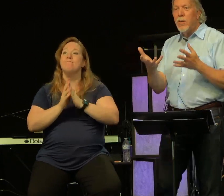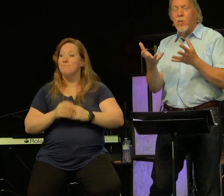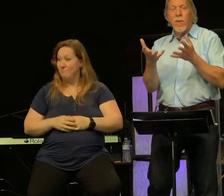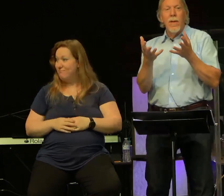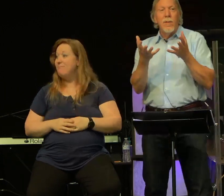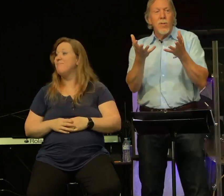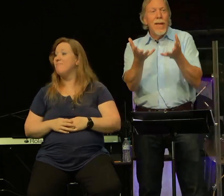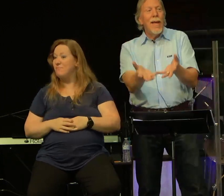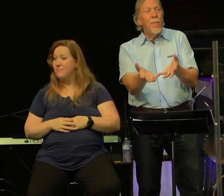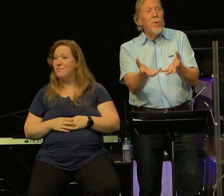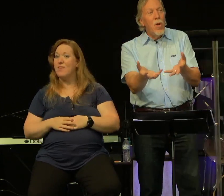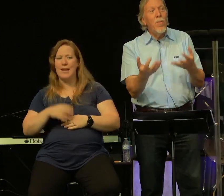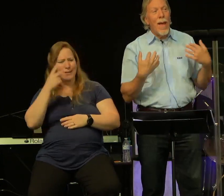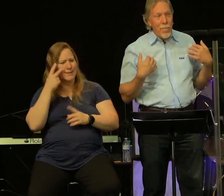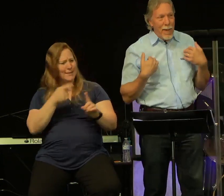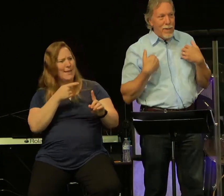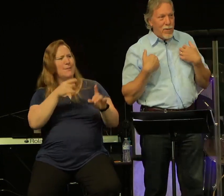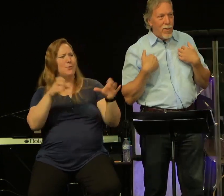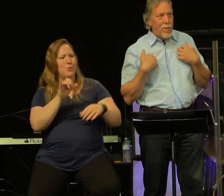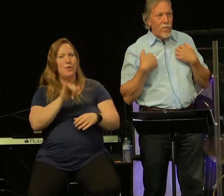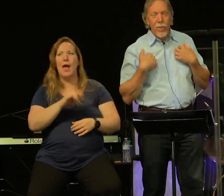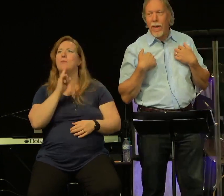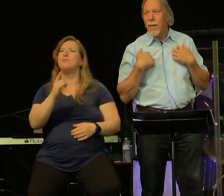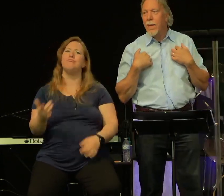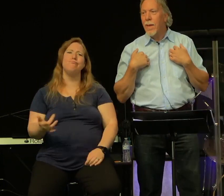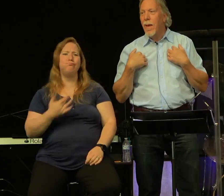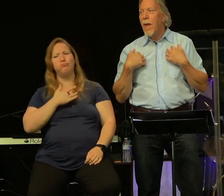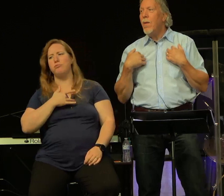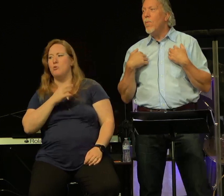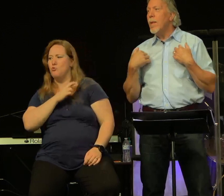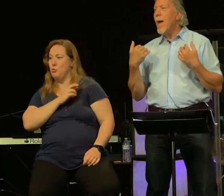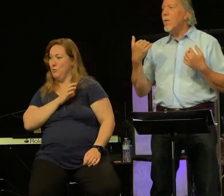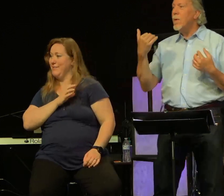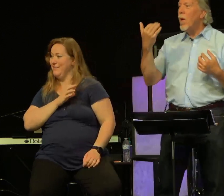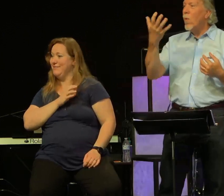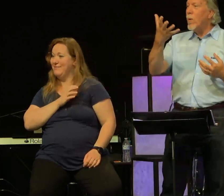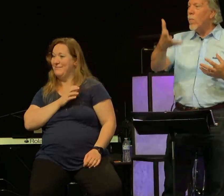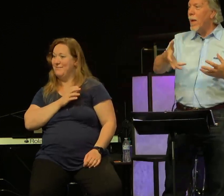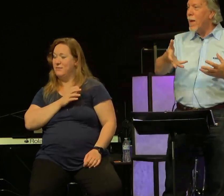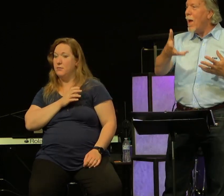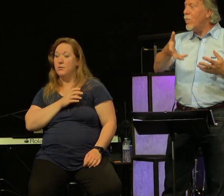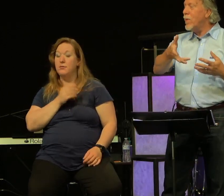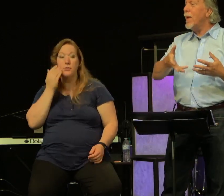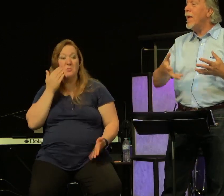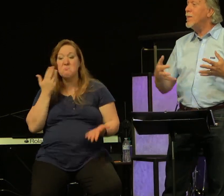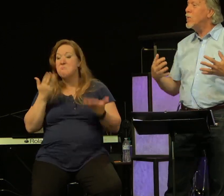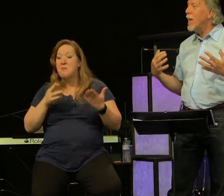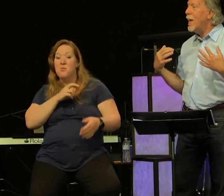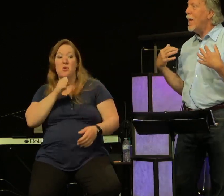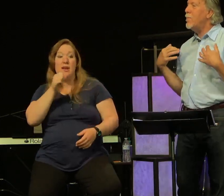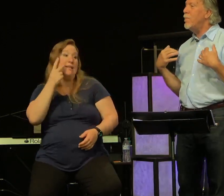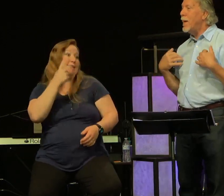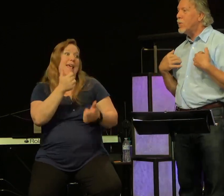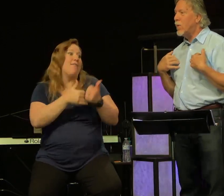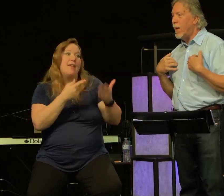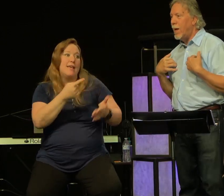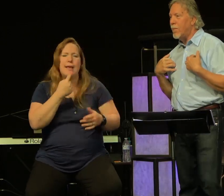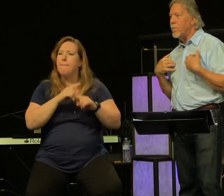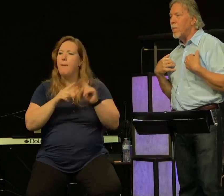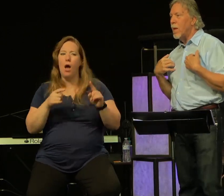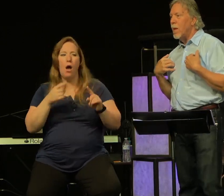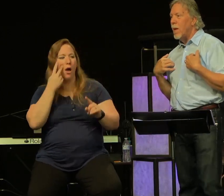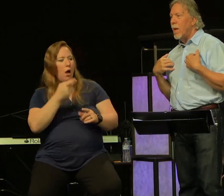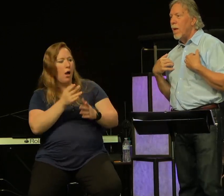And just seeing him do that ministered to Rudy. Even without knowing everything he had said, it ministered to